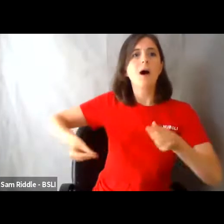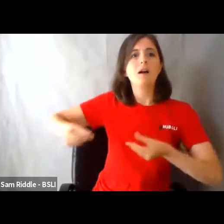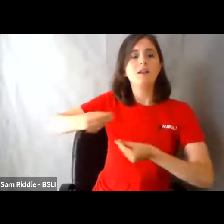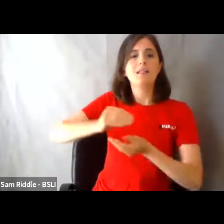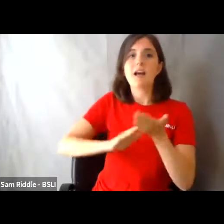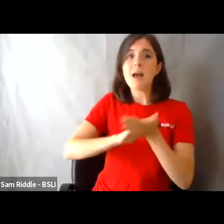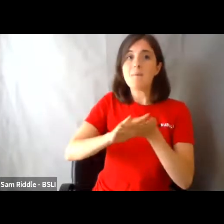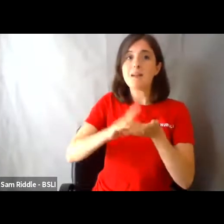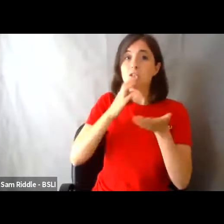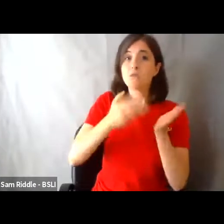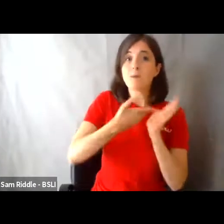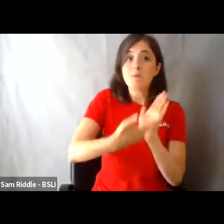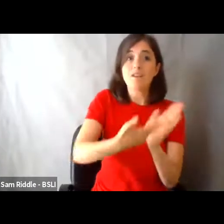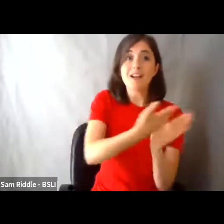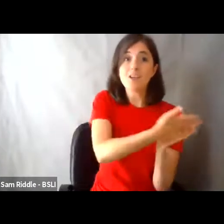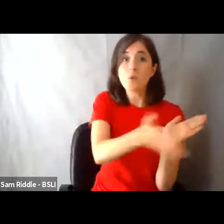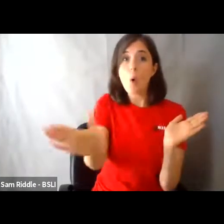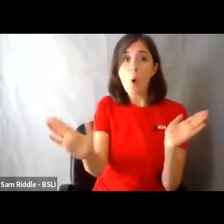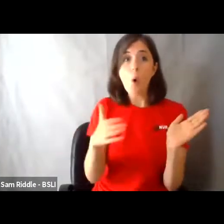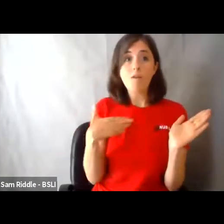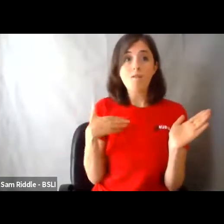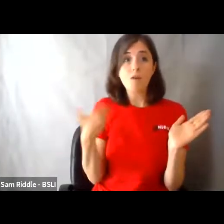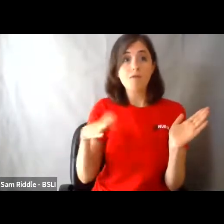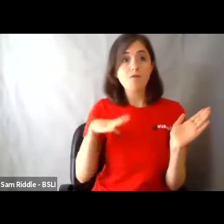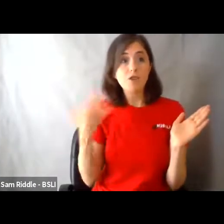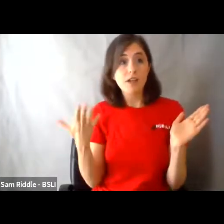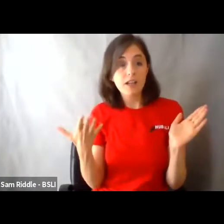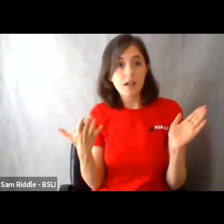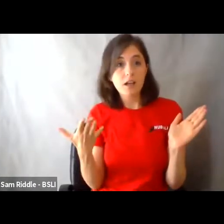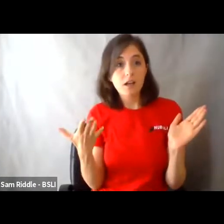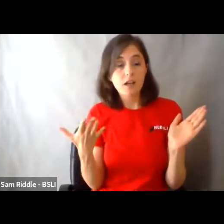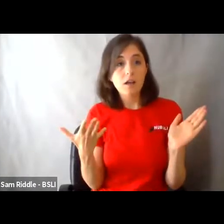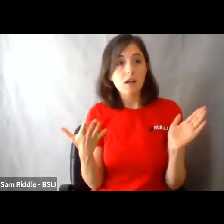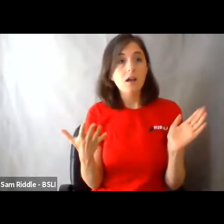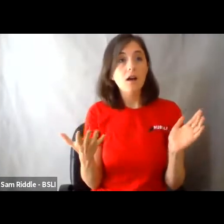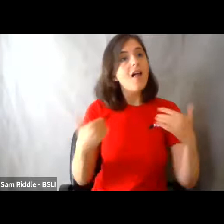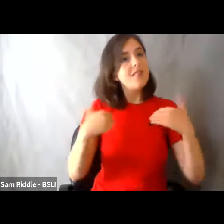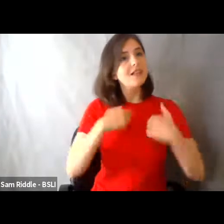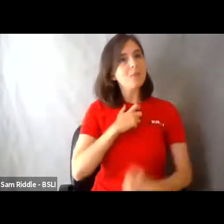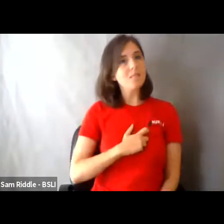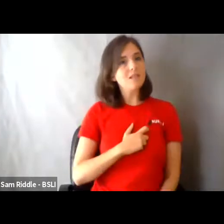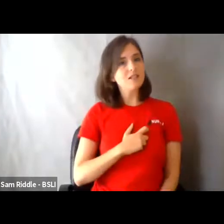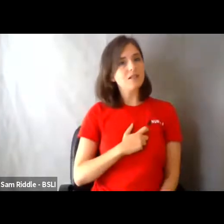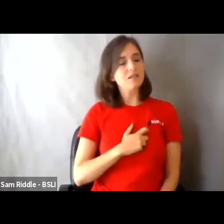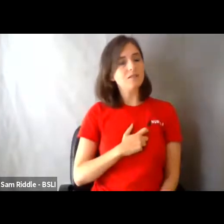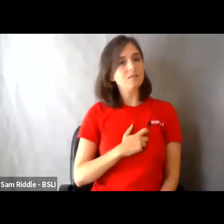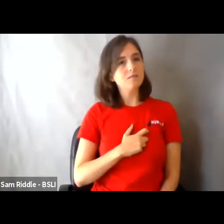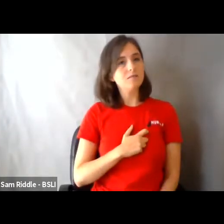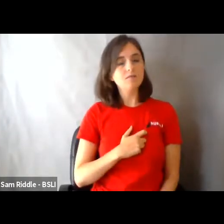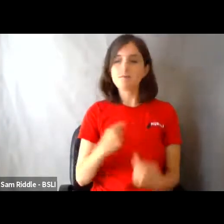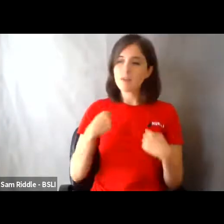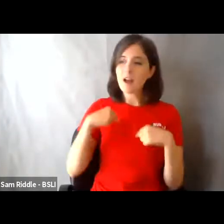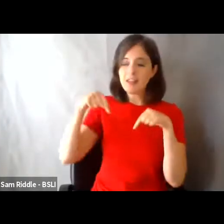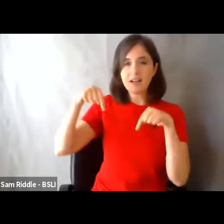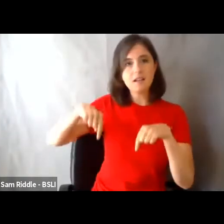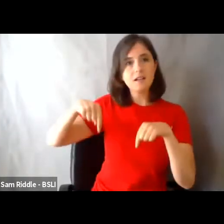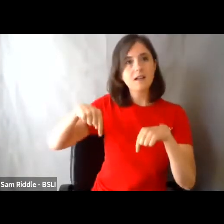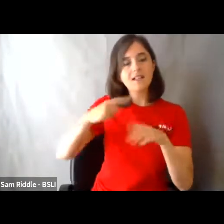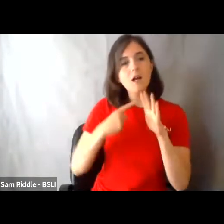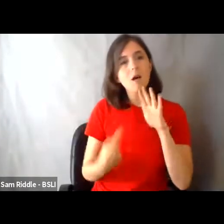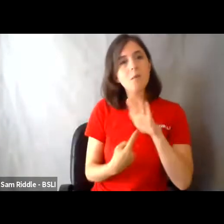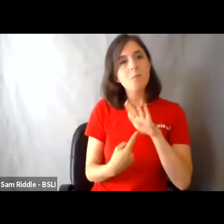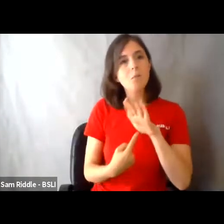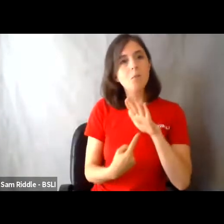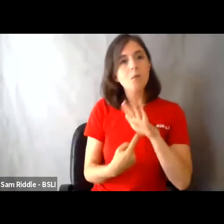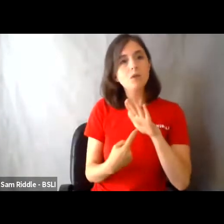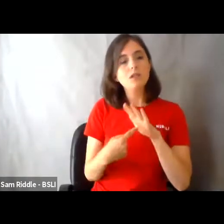to everyone free at the point of use. Now, that happens to be my position. I think it is really very important and should